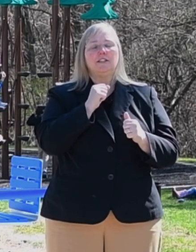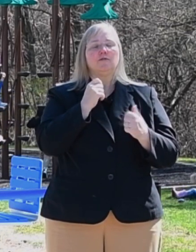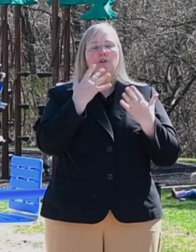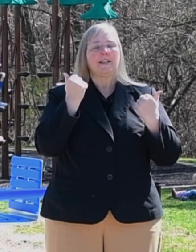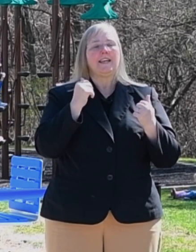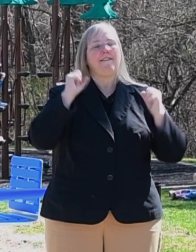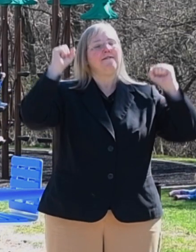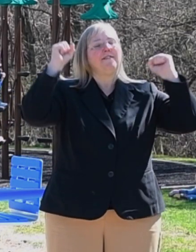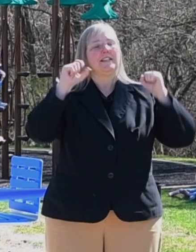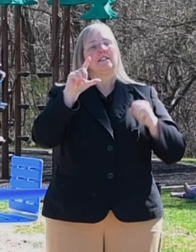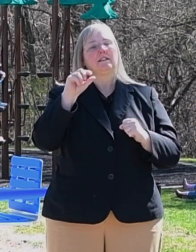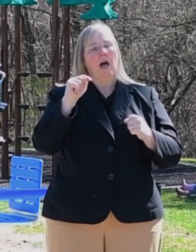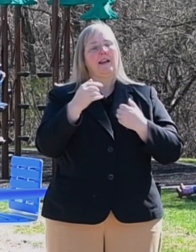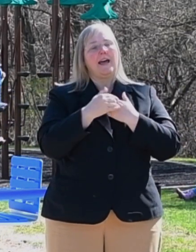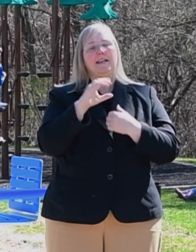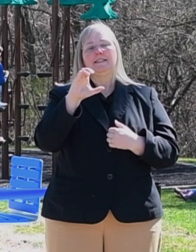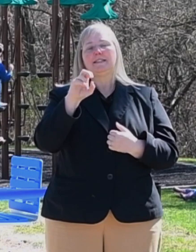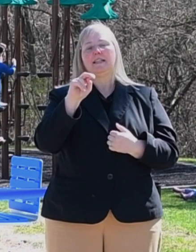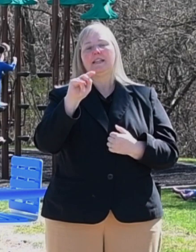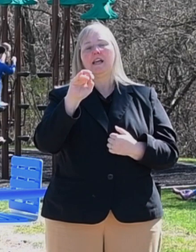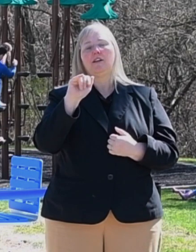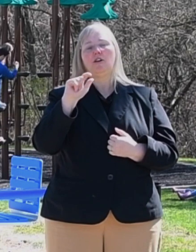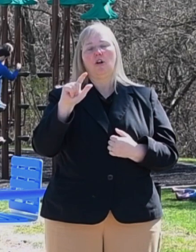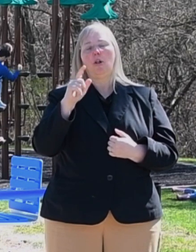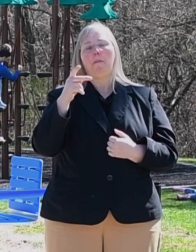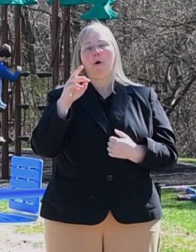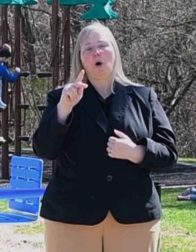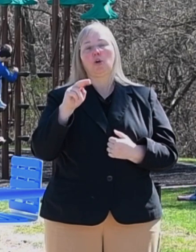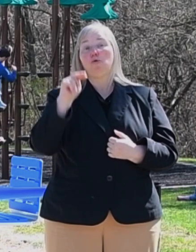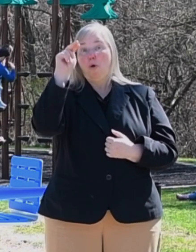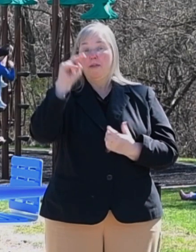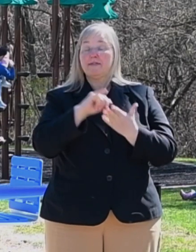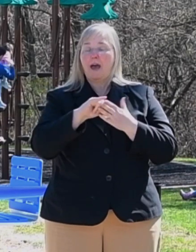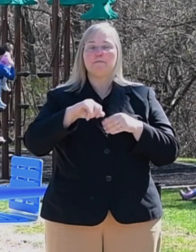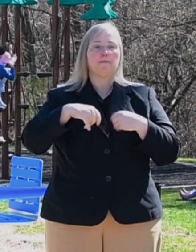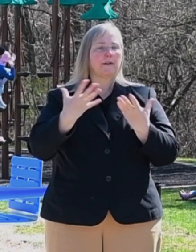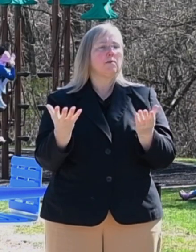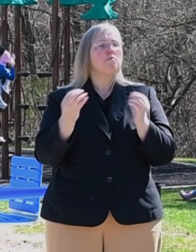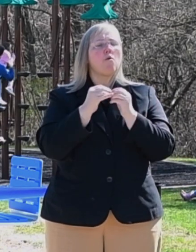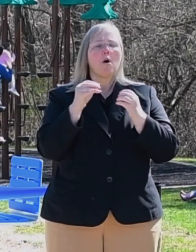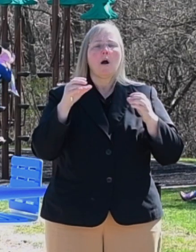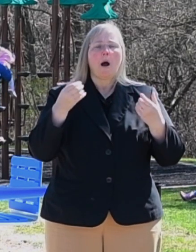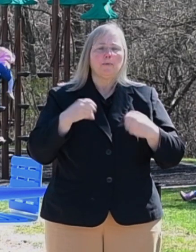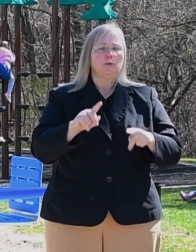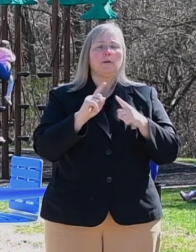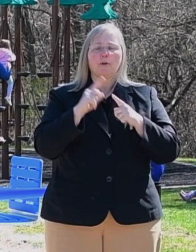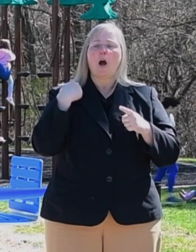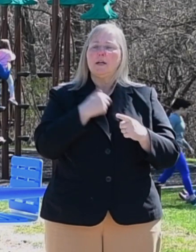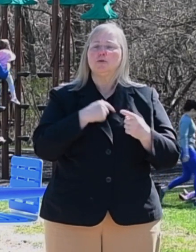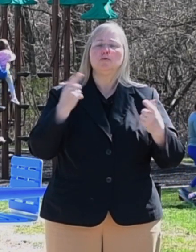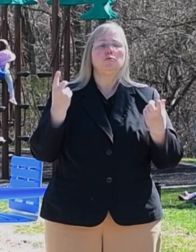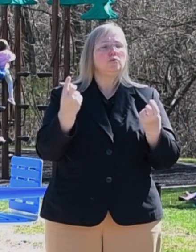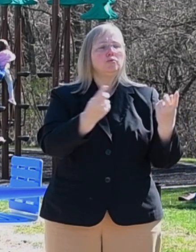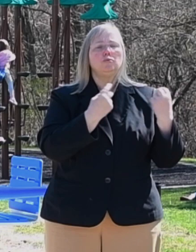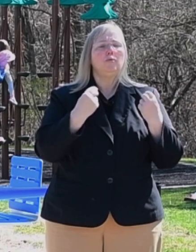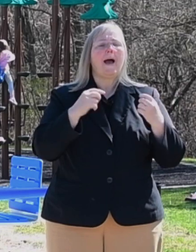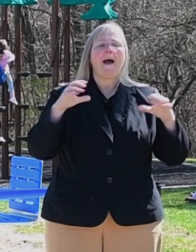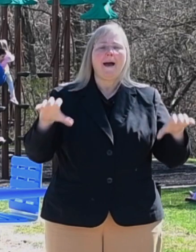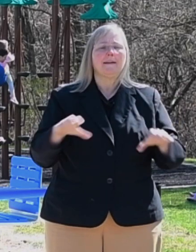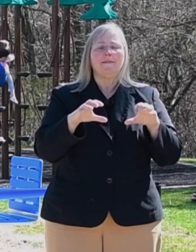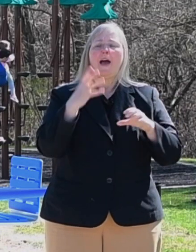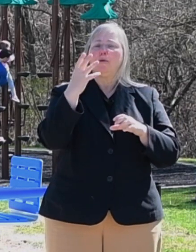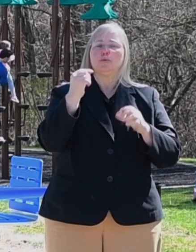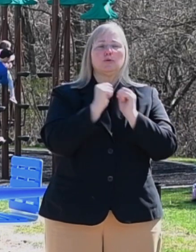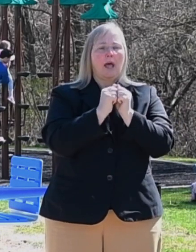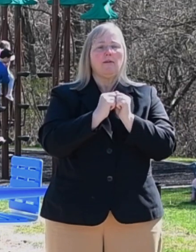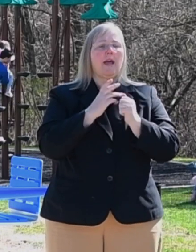lot at Centennial Park North, which brings even more opportunities for us to be active outdoors together and enjoy the